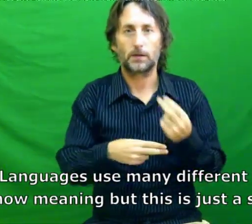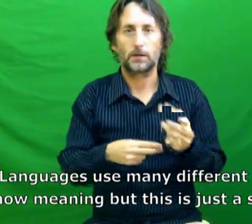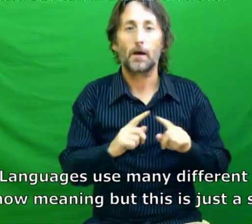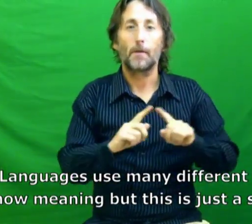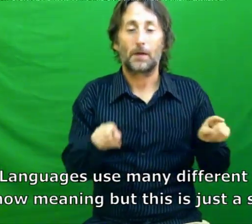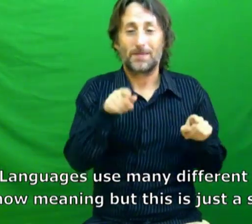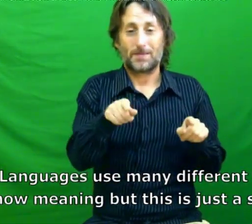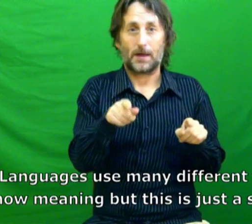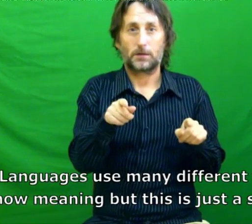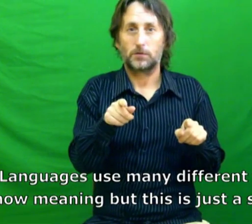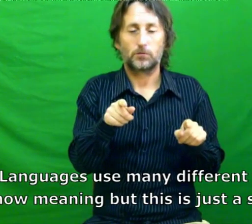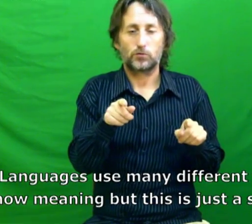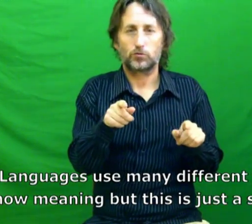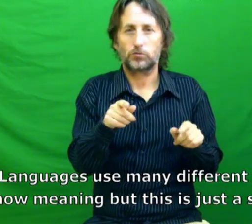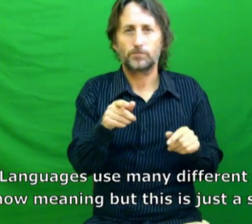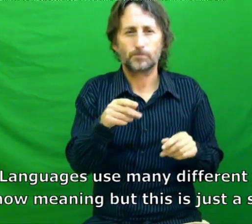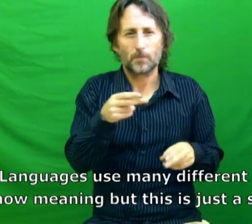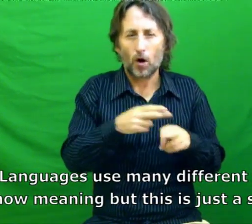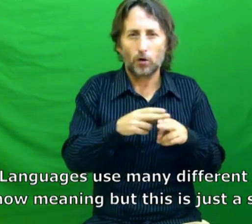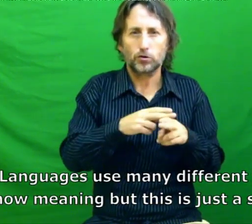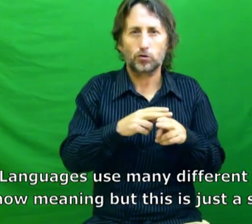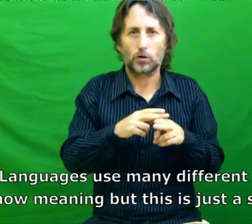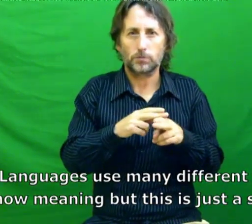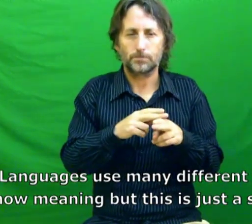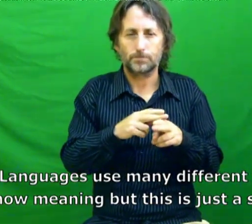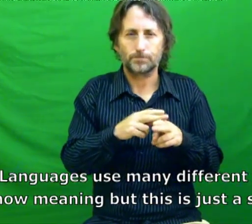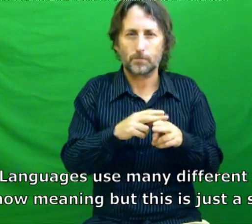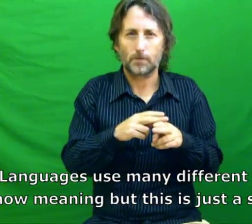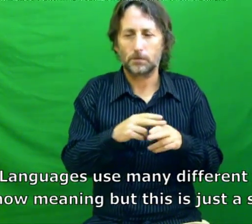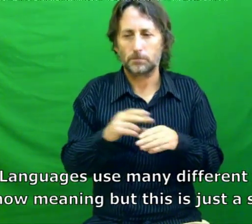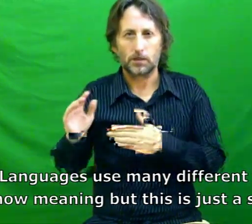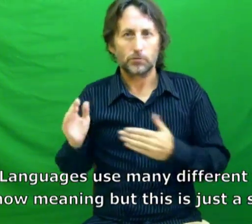is just a short introduction to